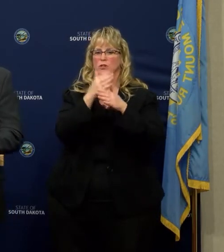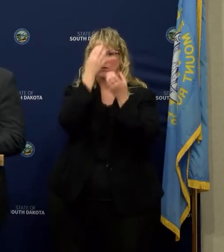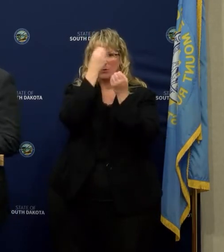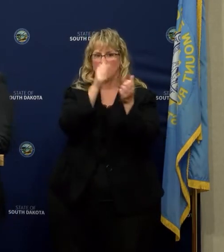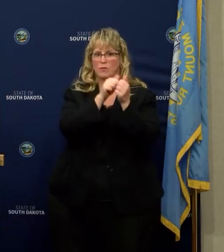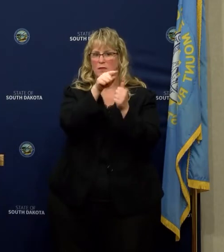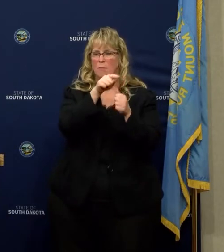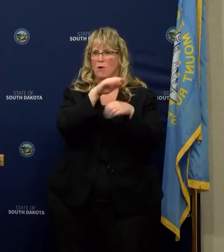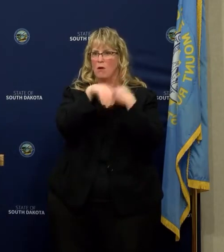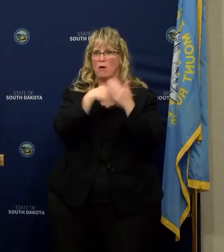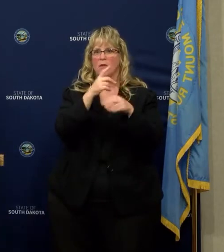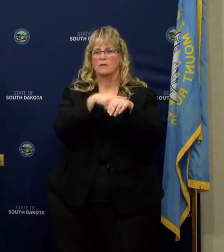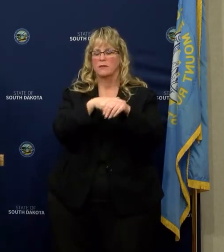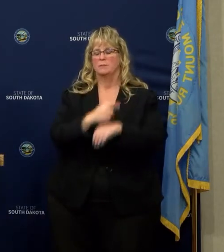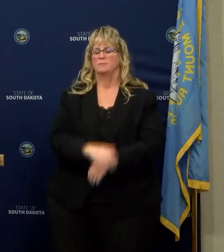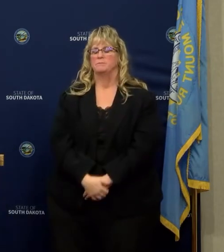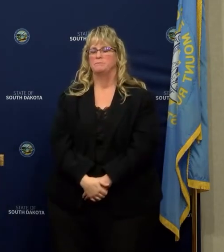Thank you.